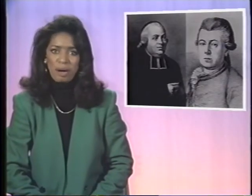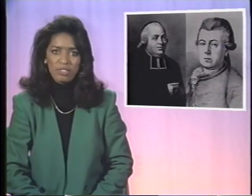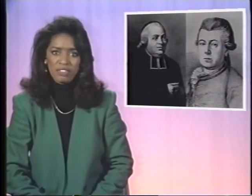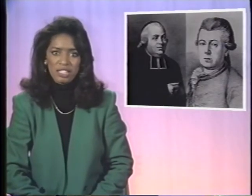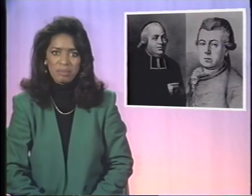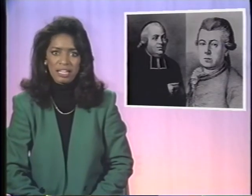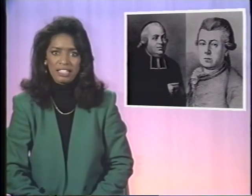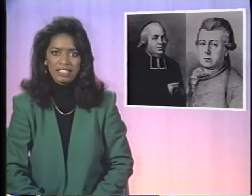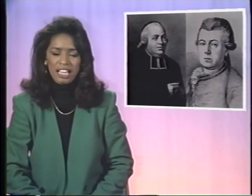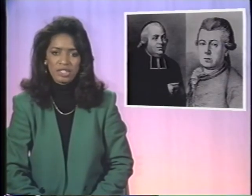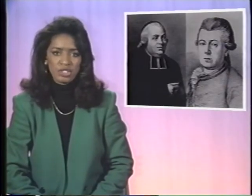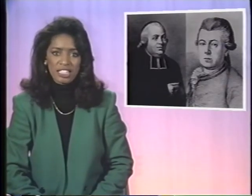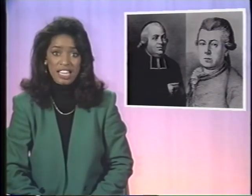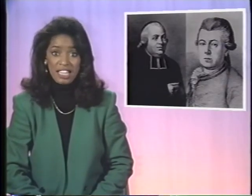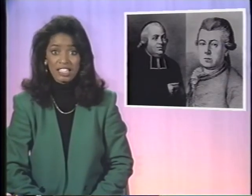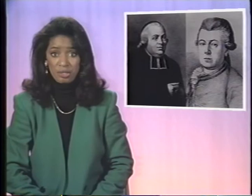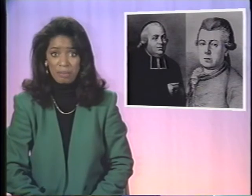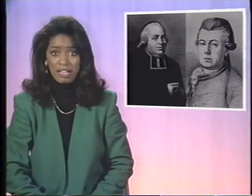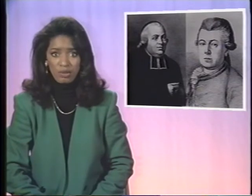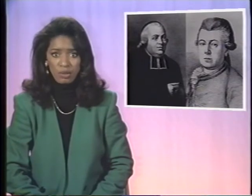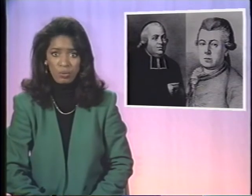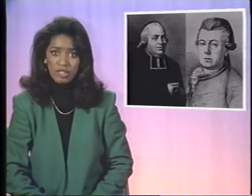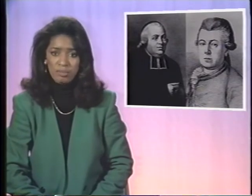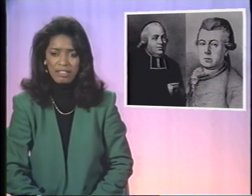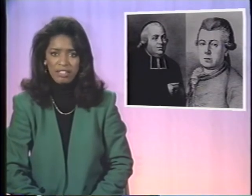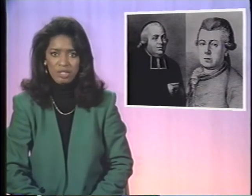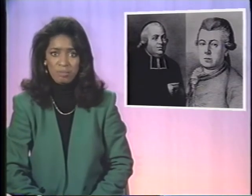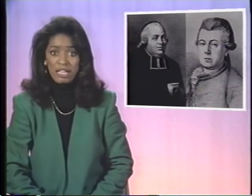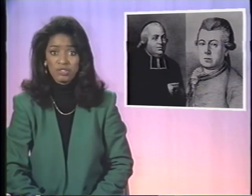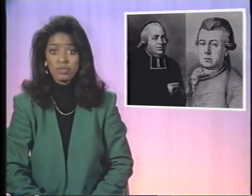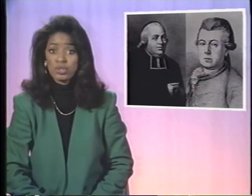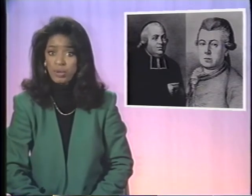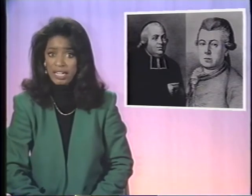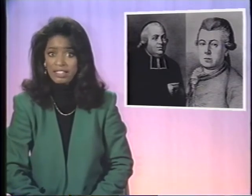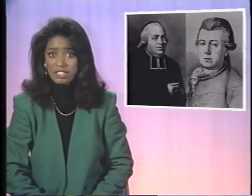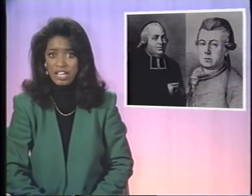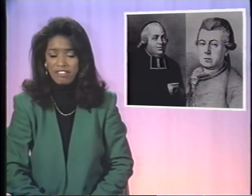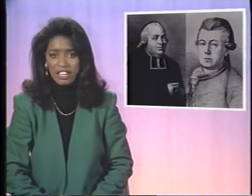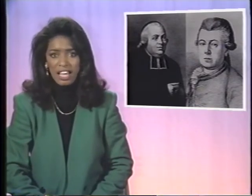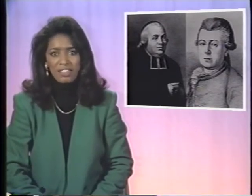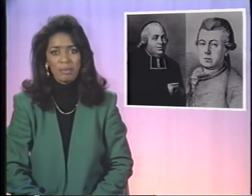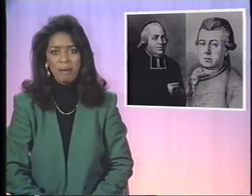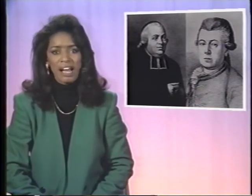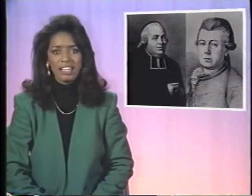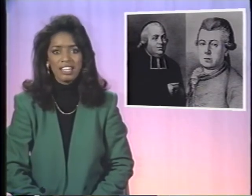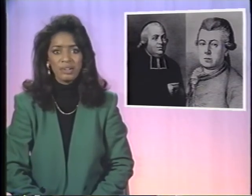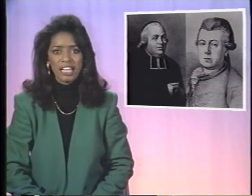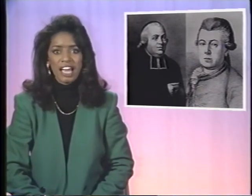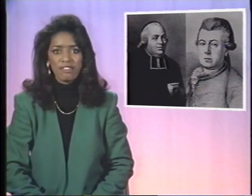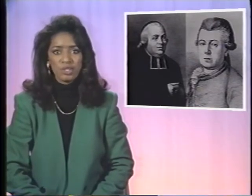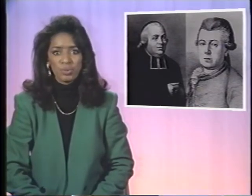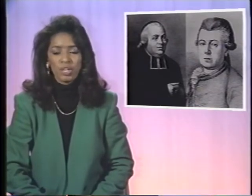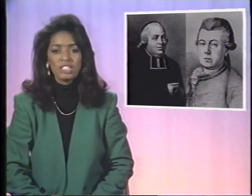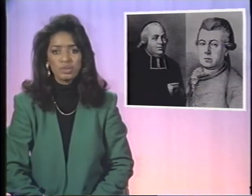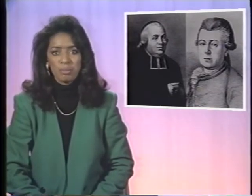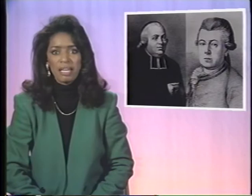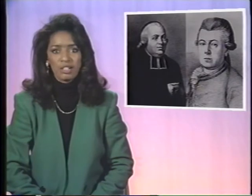of these men engaged in heated debate over which method is best for training the deaf, their pioneering efforts were instrumental